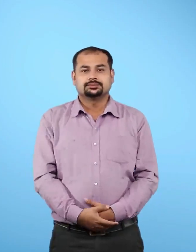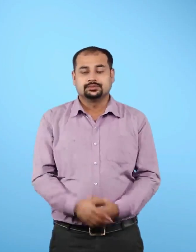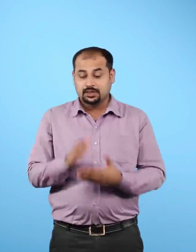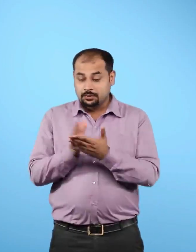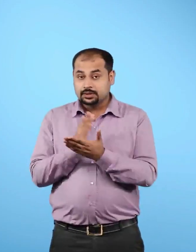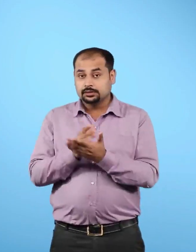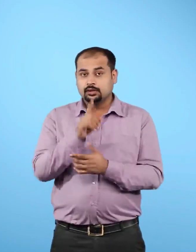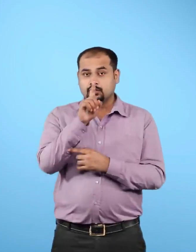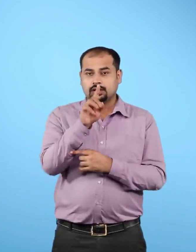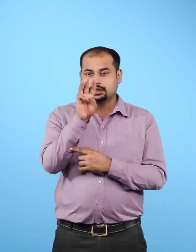Page